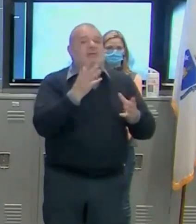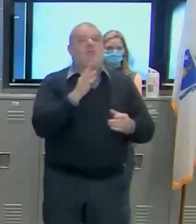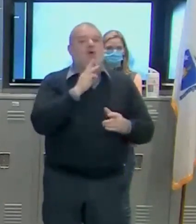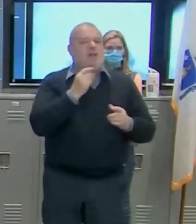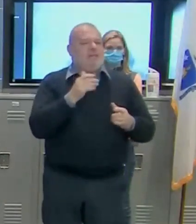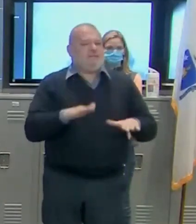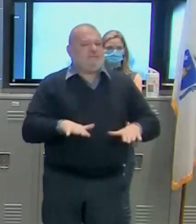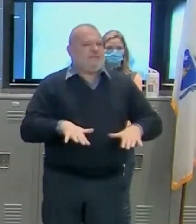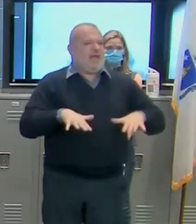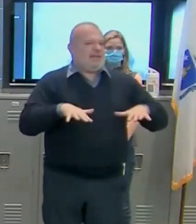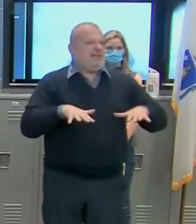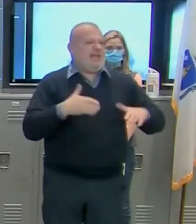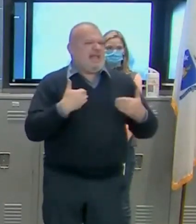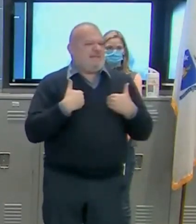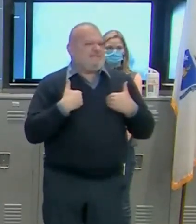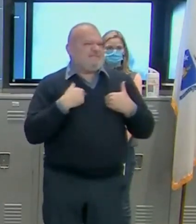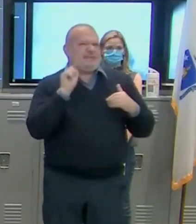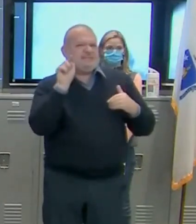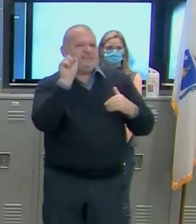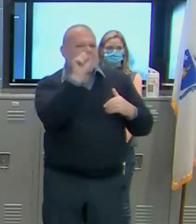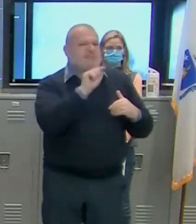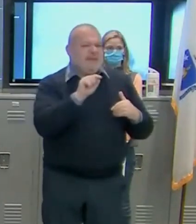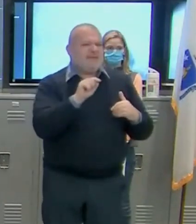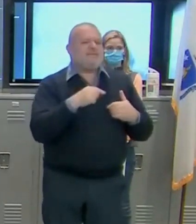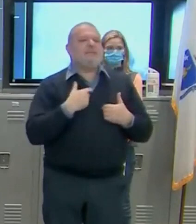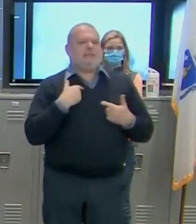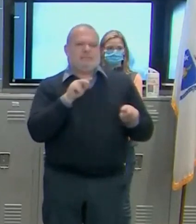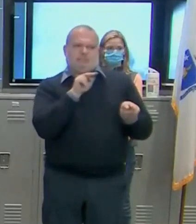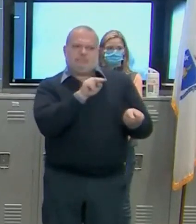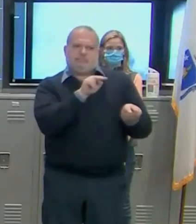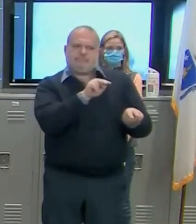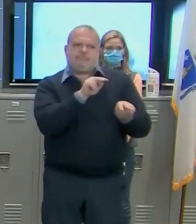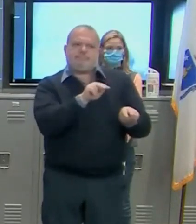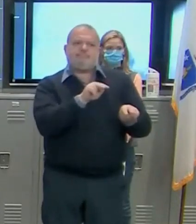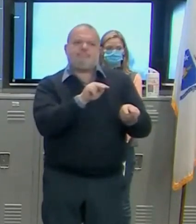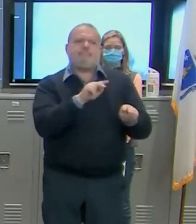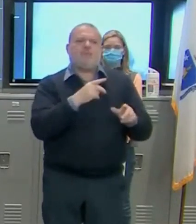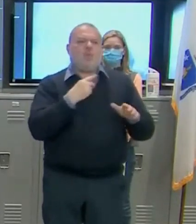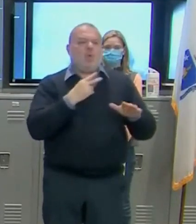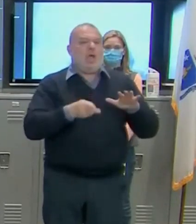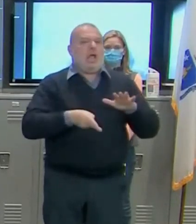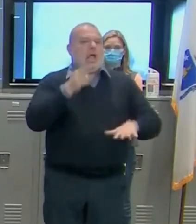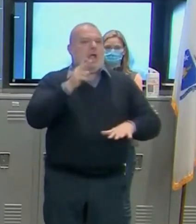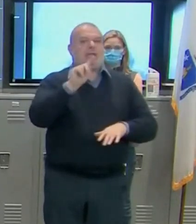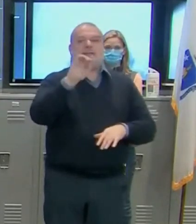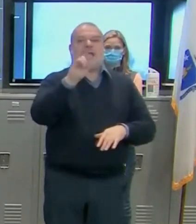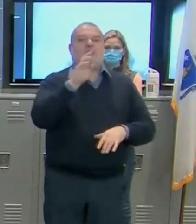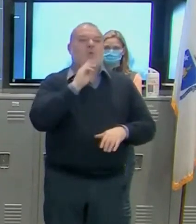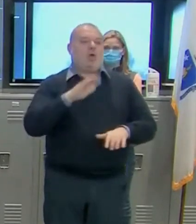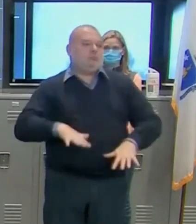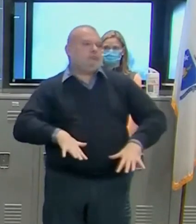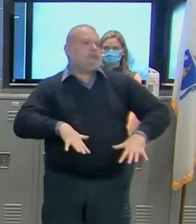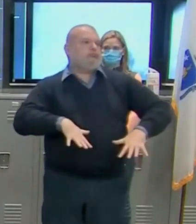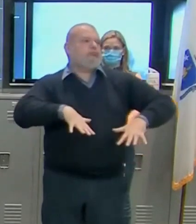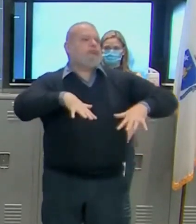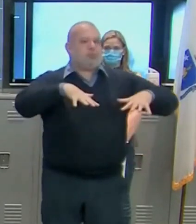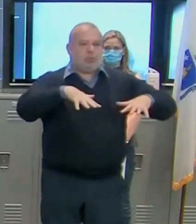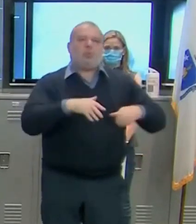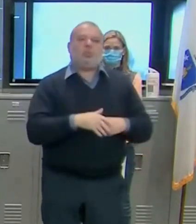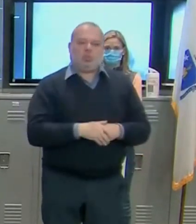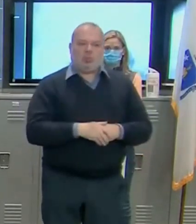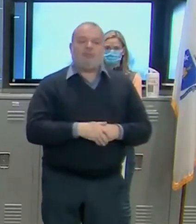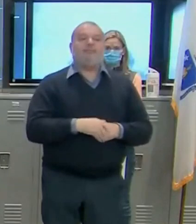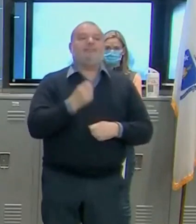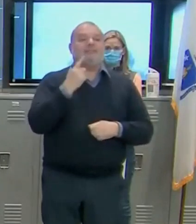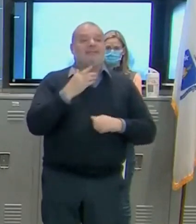evening with a high tide this evening. Local public safety officials are ready to assist residents and should be contacted directly